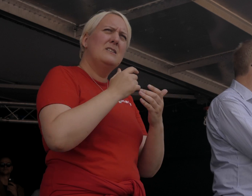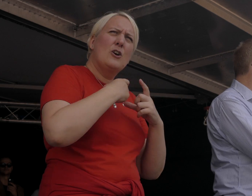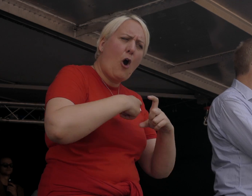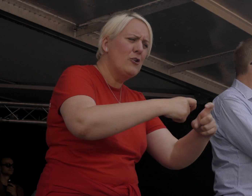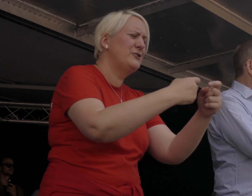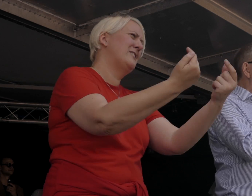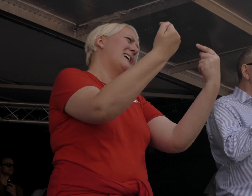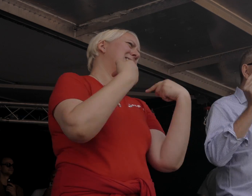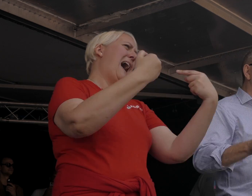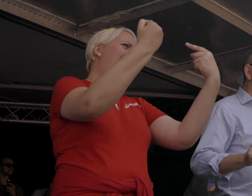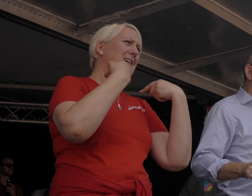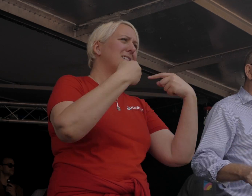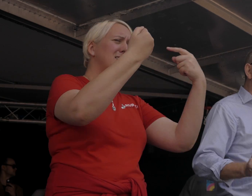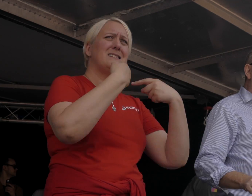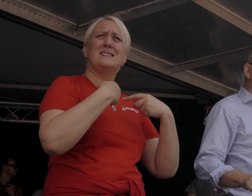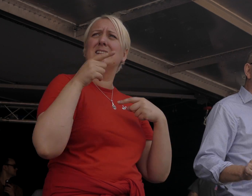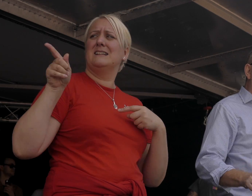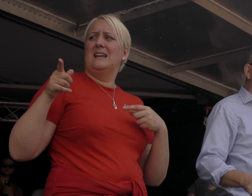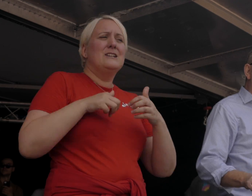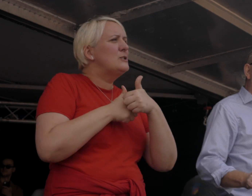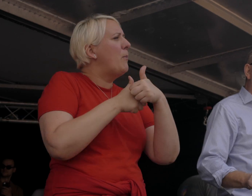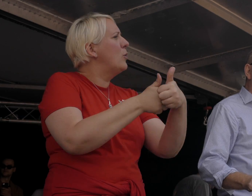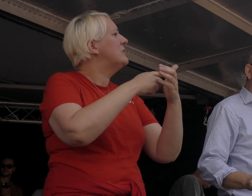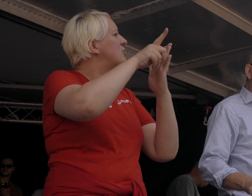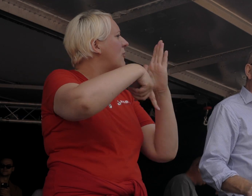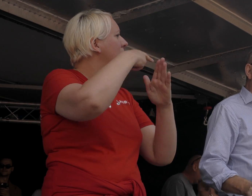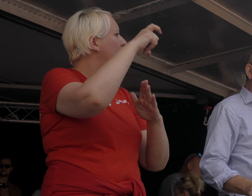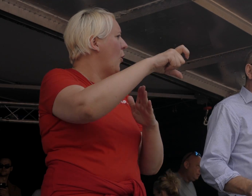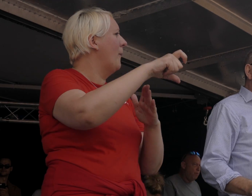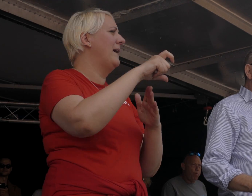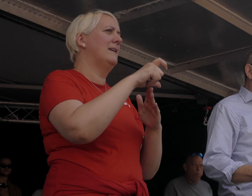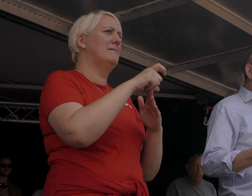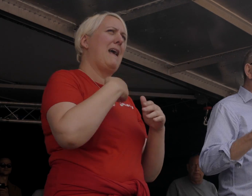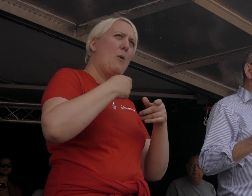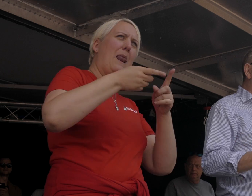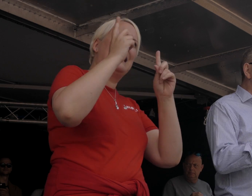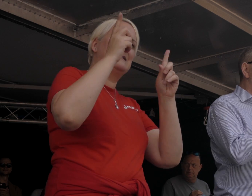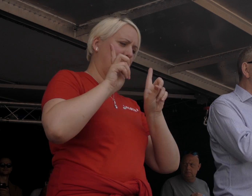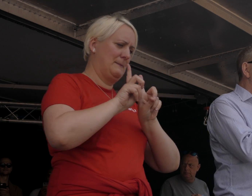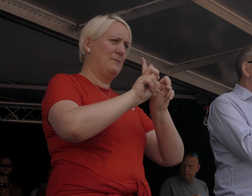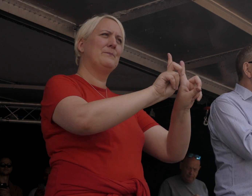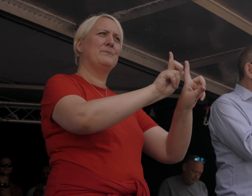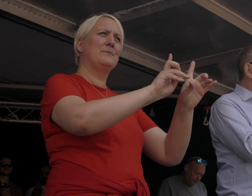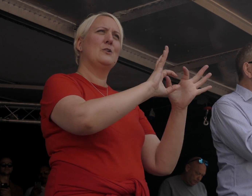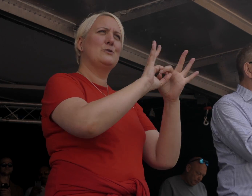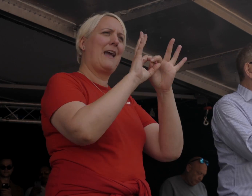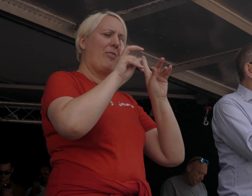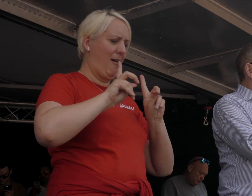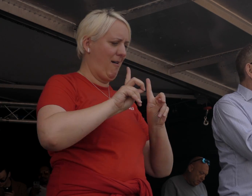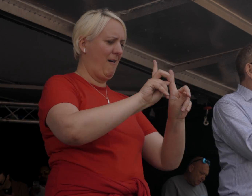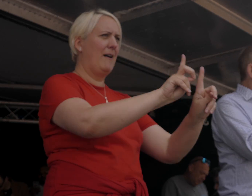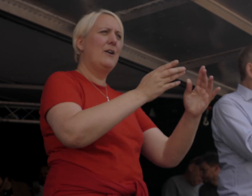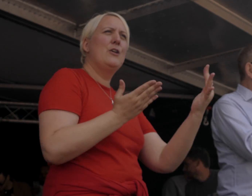he's stood with, and he stood alongside Jeremy Corbyn, our leader, in a magnificent